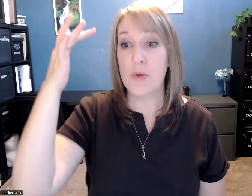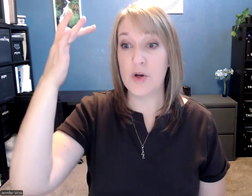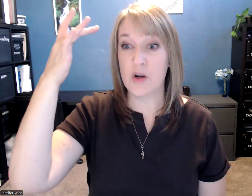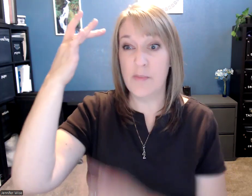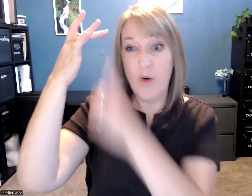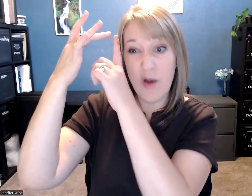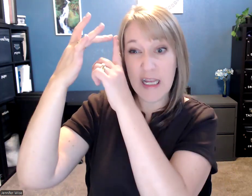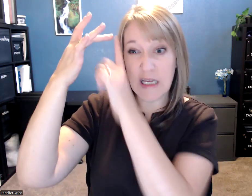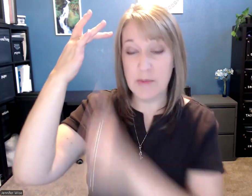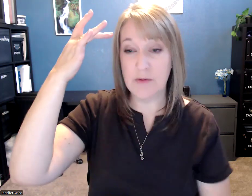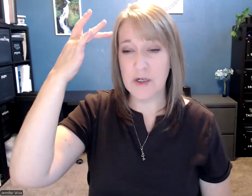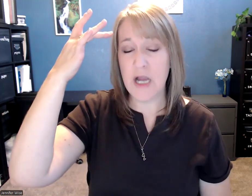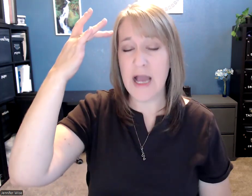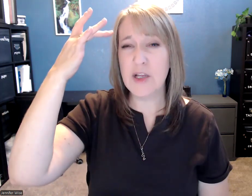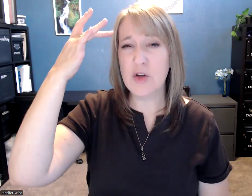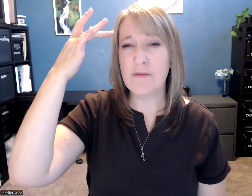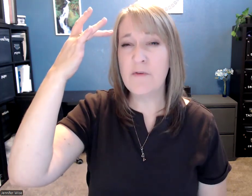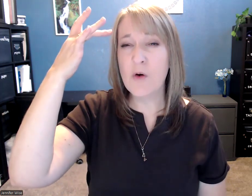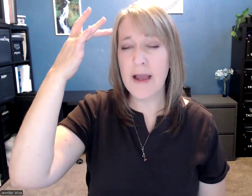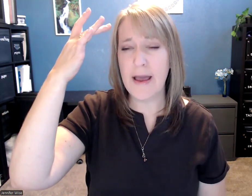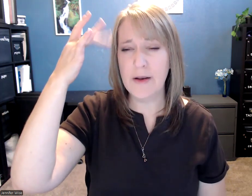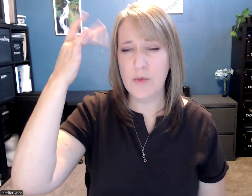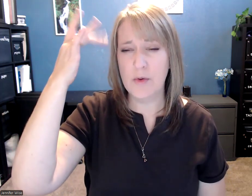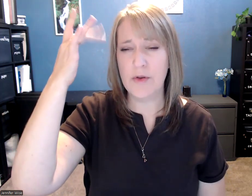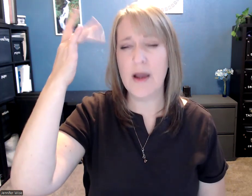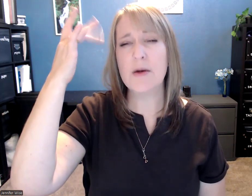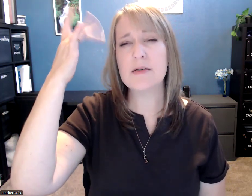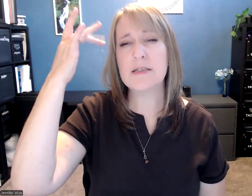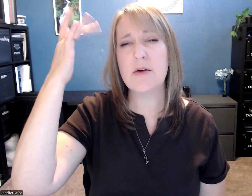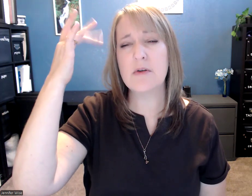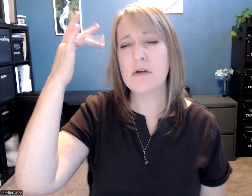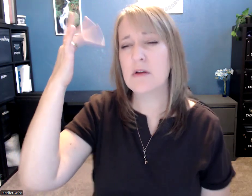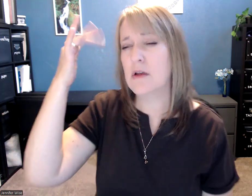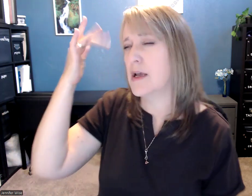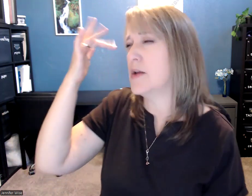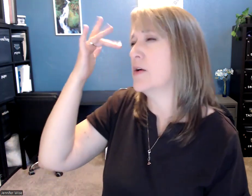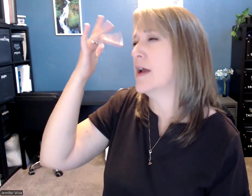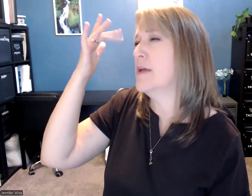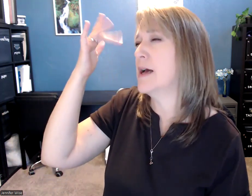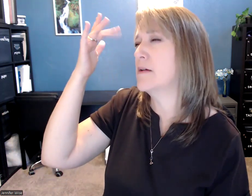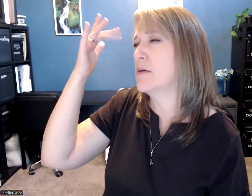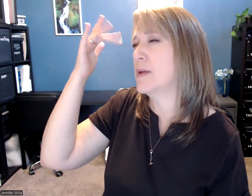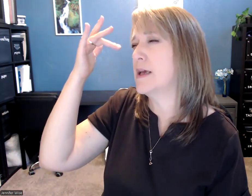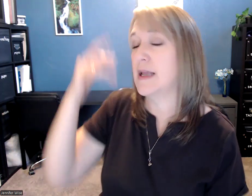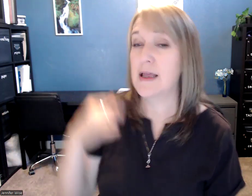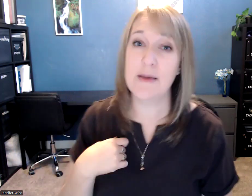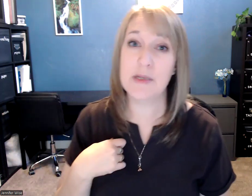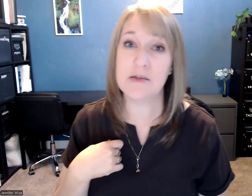you're going to point that middle finger at your forehead with your eyebrows down and your head back a little bit. And that means